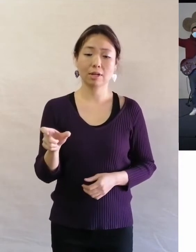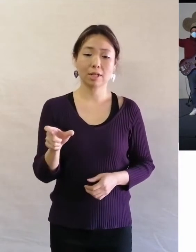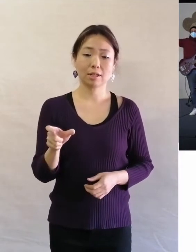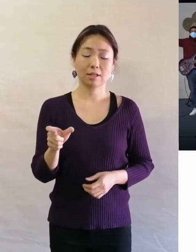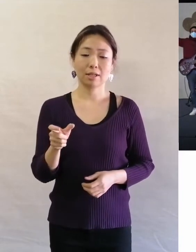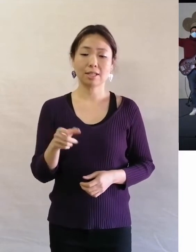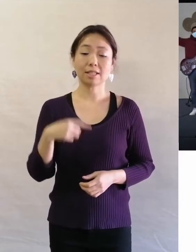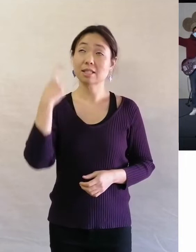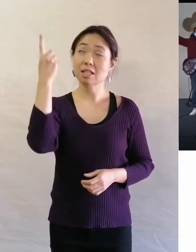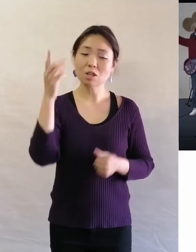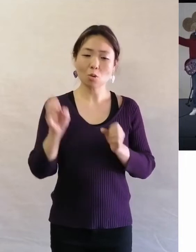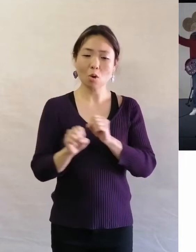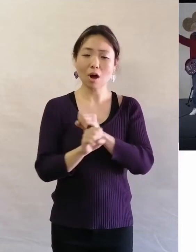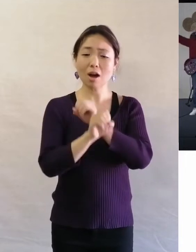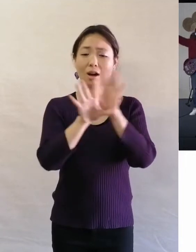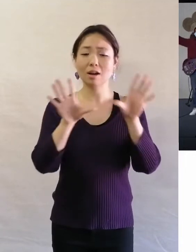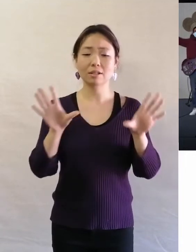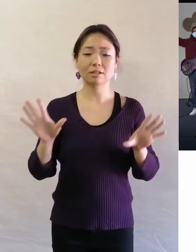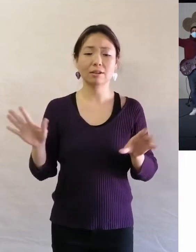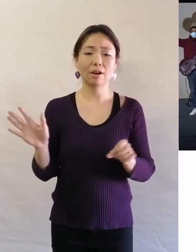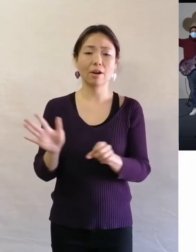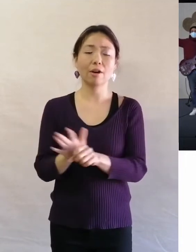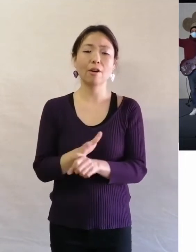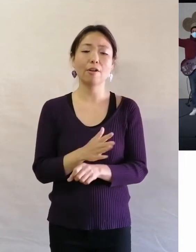Savior, isn't he